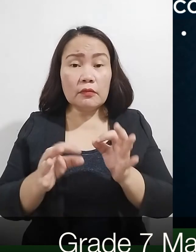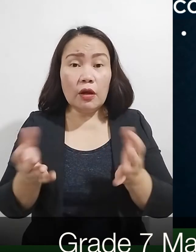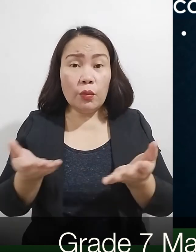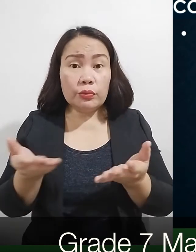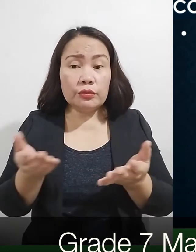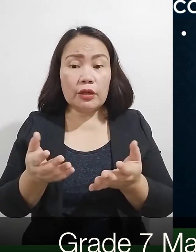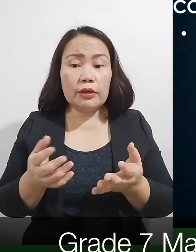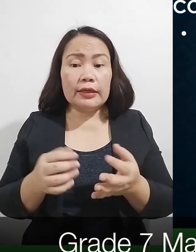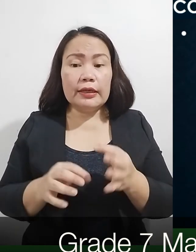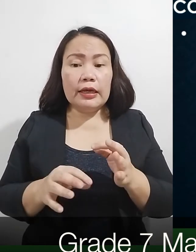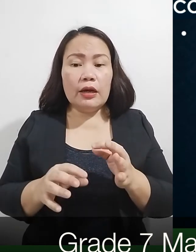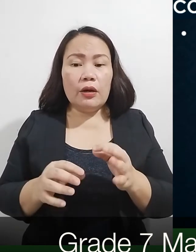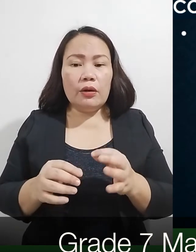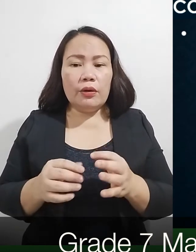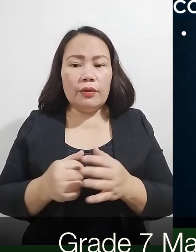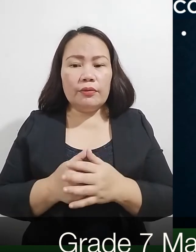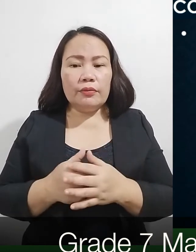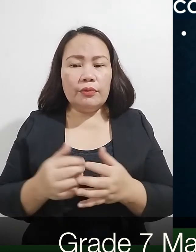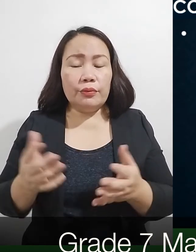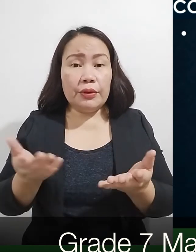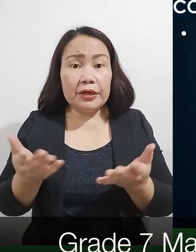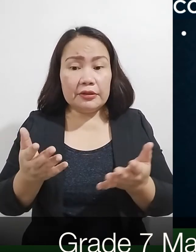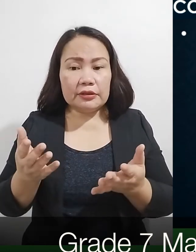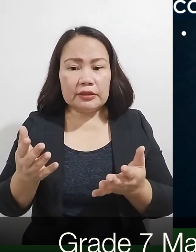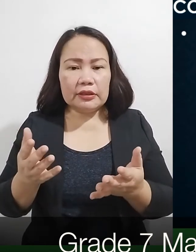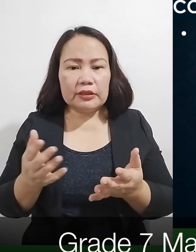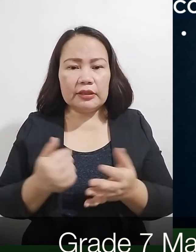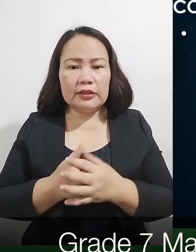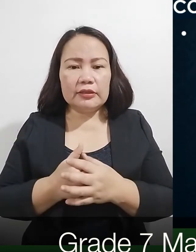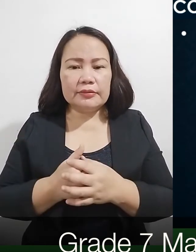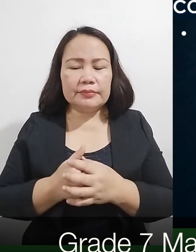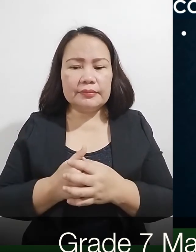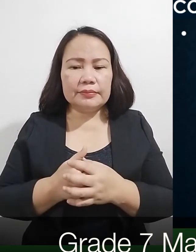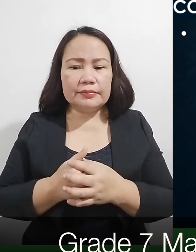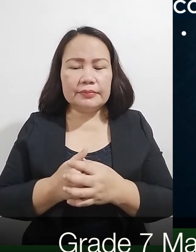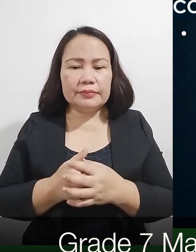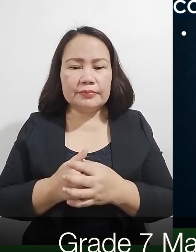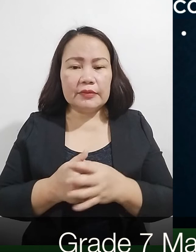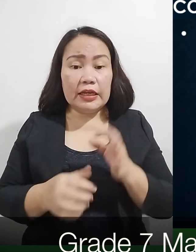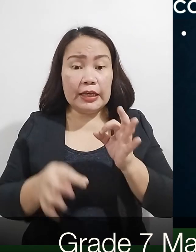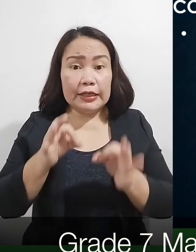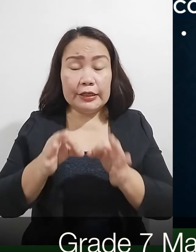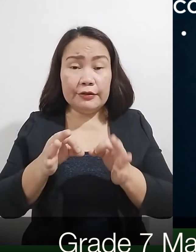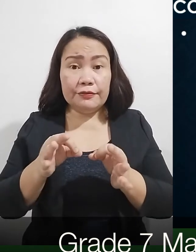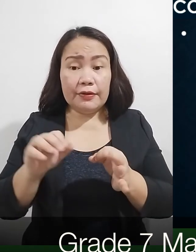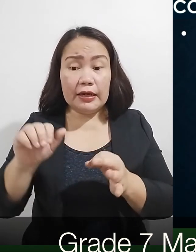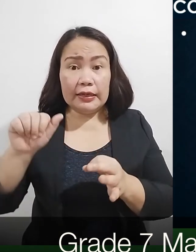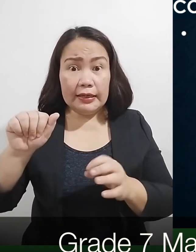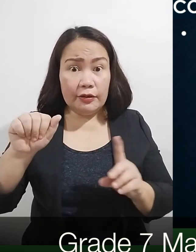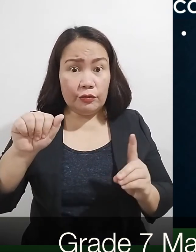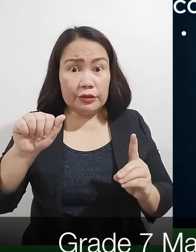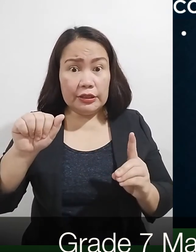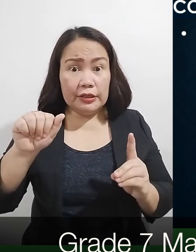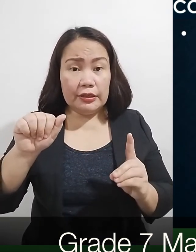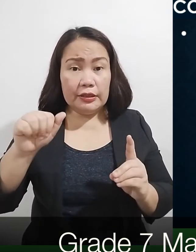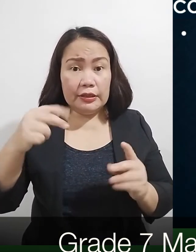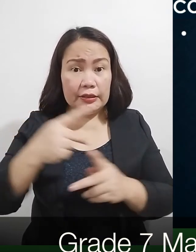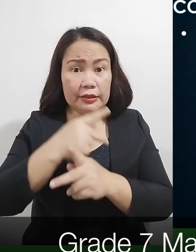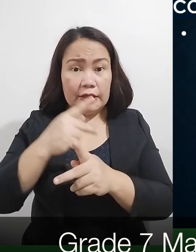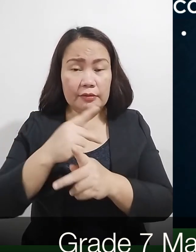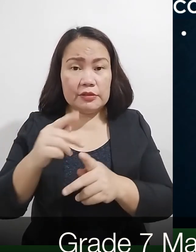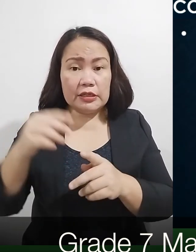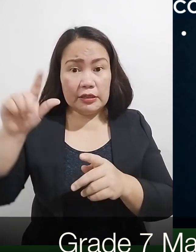ito daw, kung ang lumabas dito ay mas mababa, ito siya. Mas mababa ito,